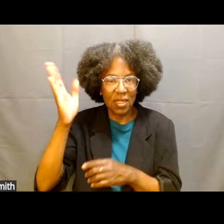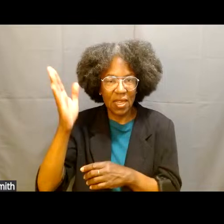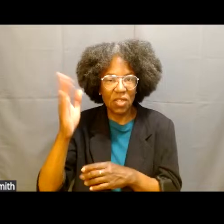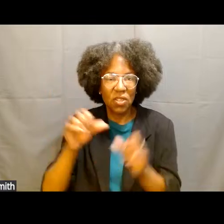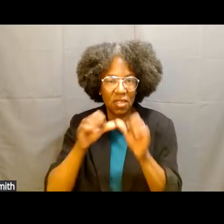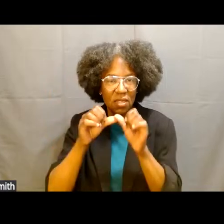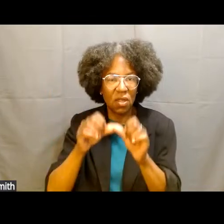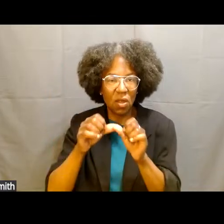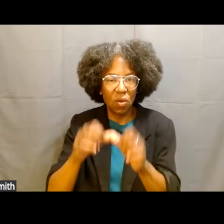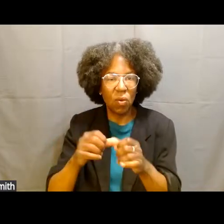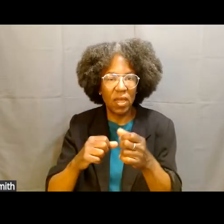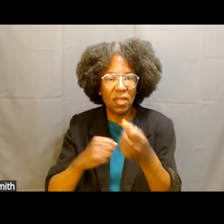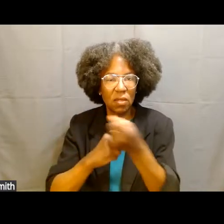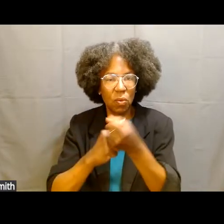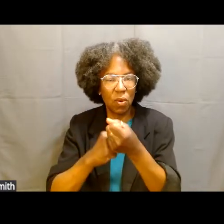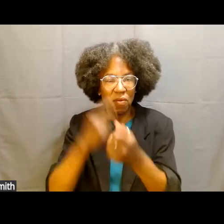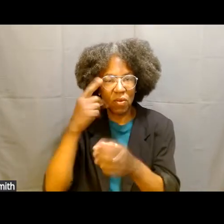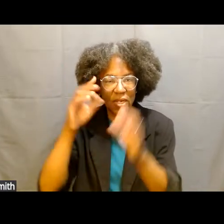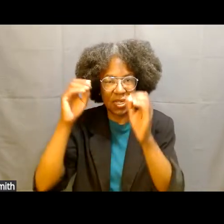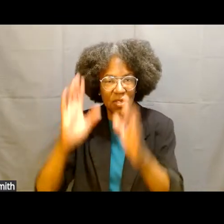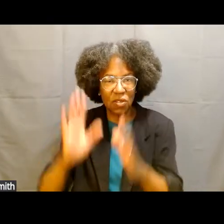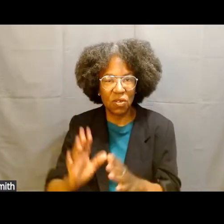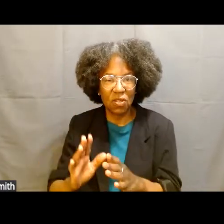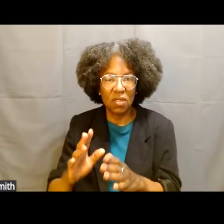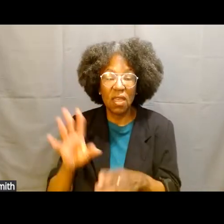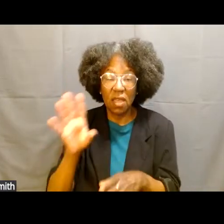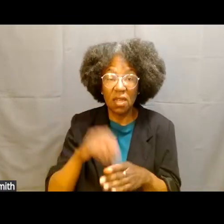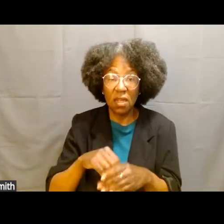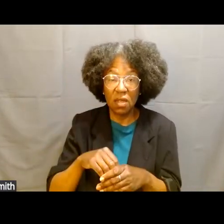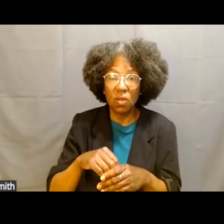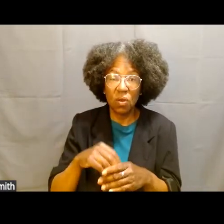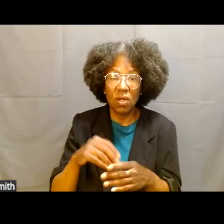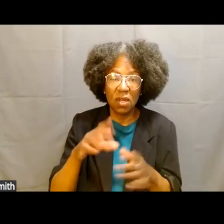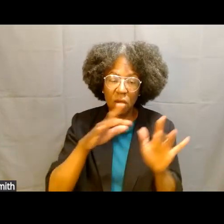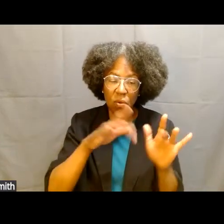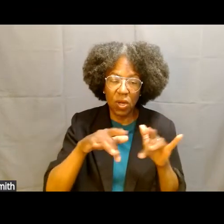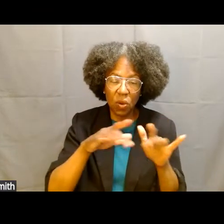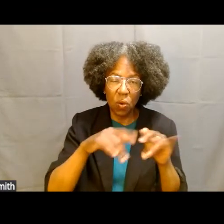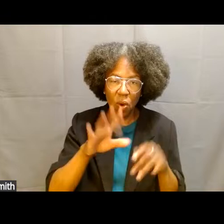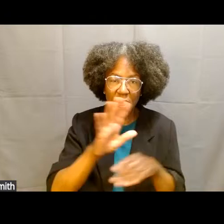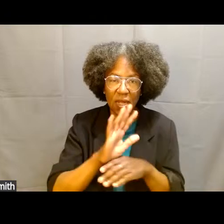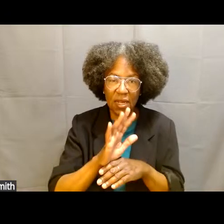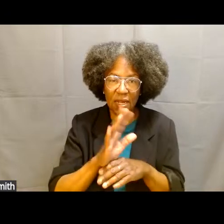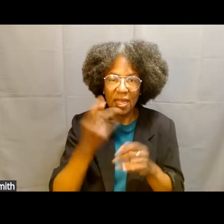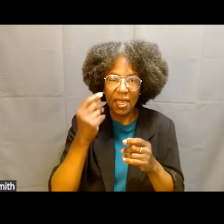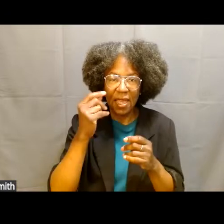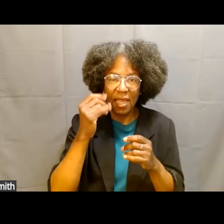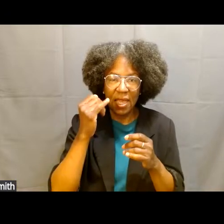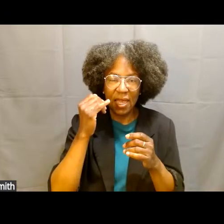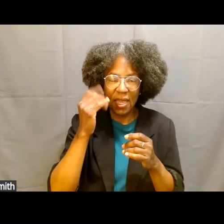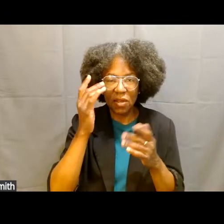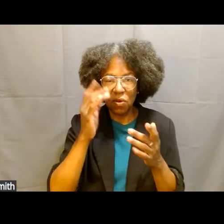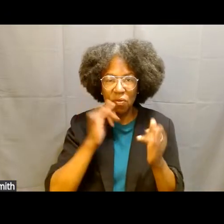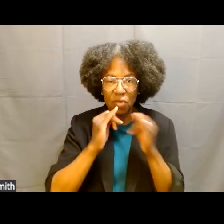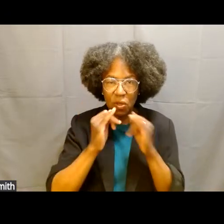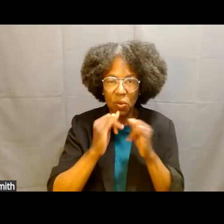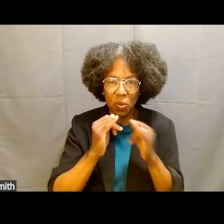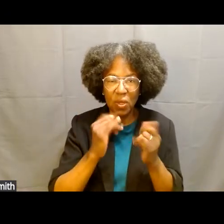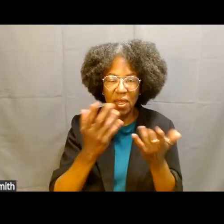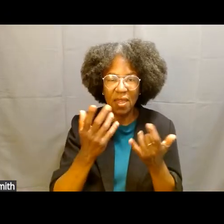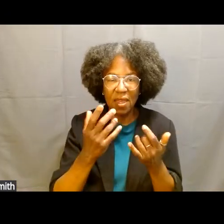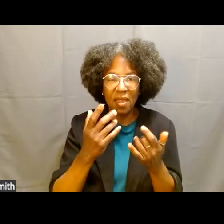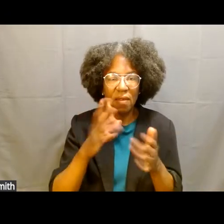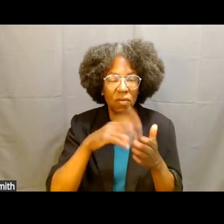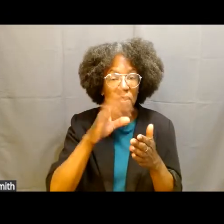this regard. He included a recorded interview, like you were saying about the students being at the center. It was a recorded interview with a